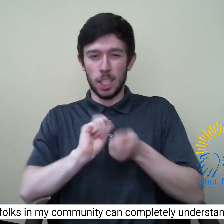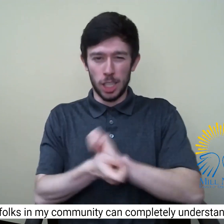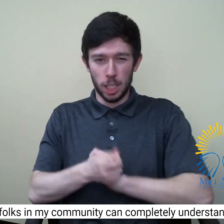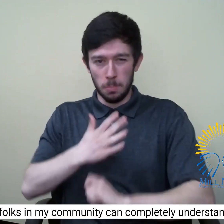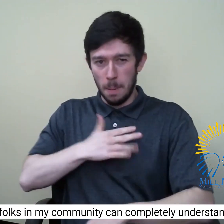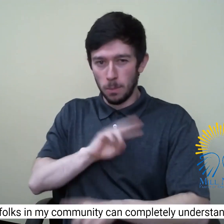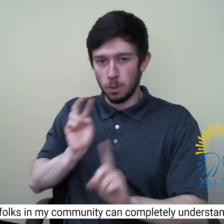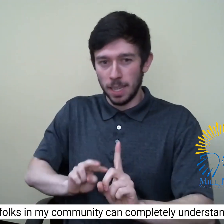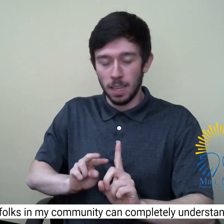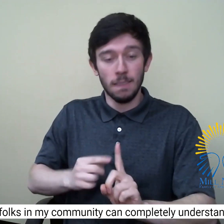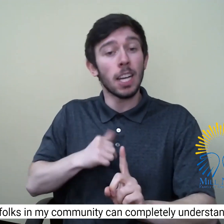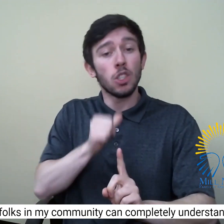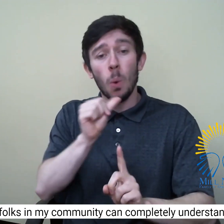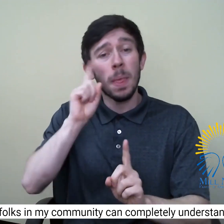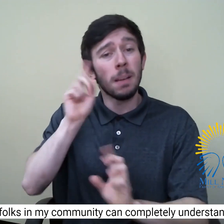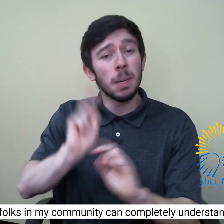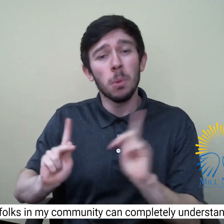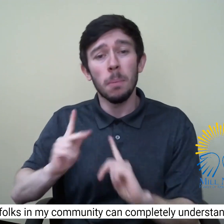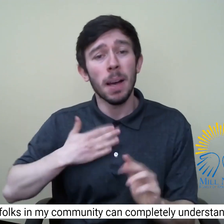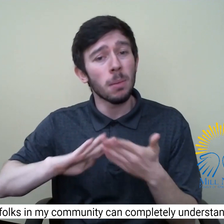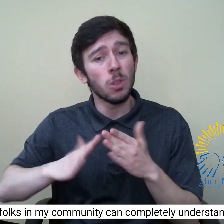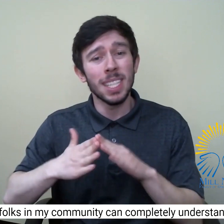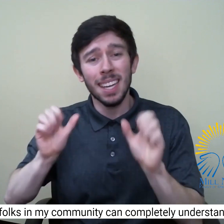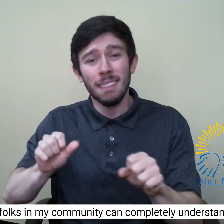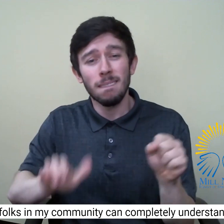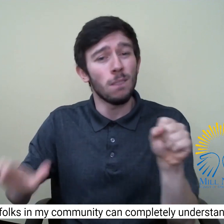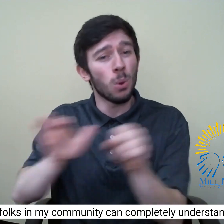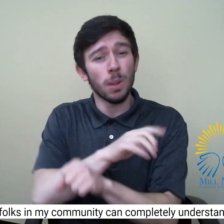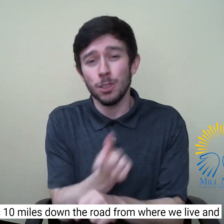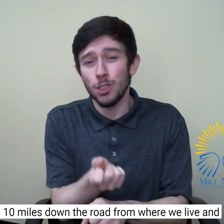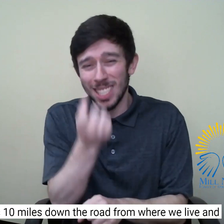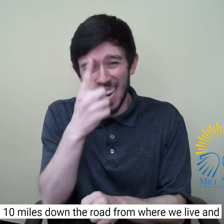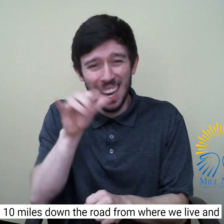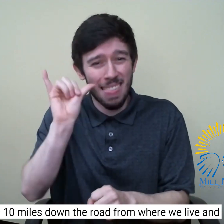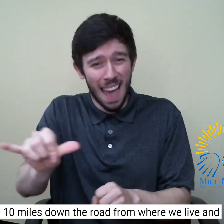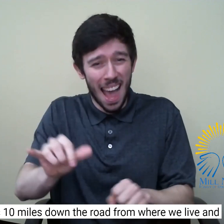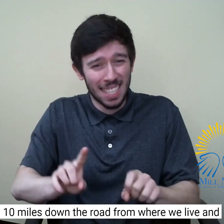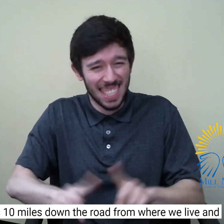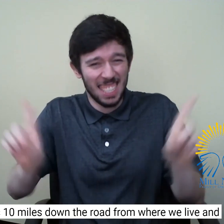think that folks in my community can completely understand the disparity that is